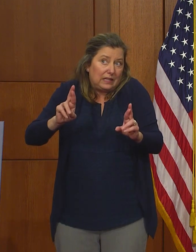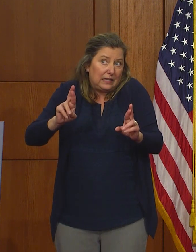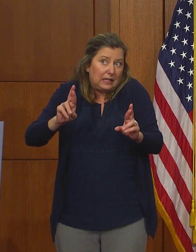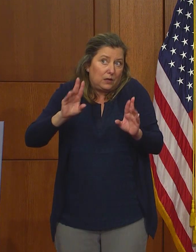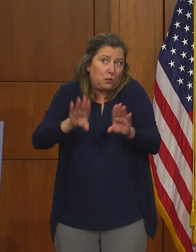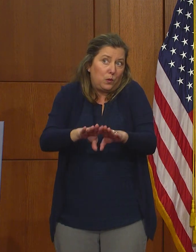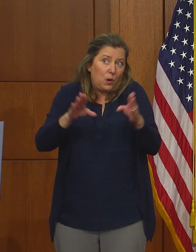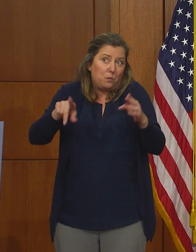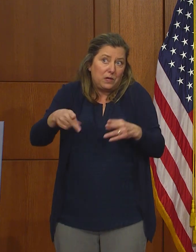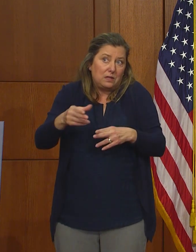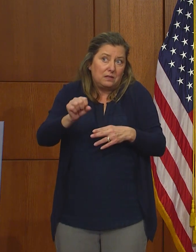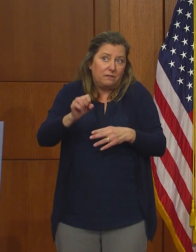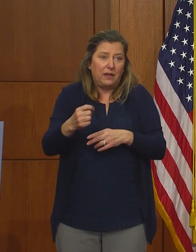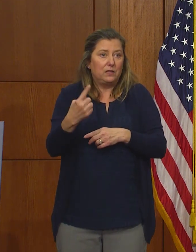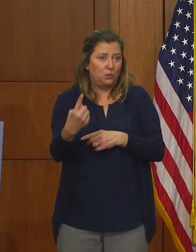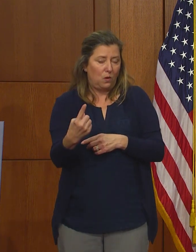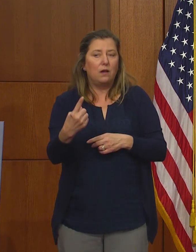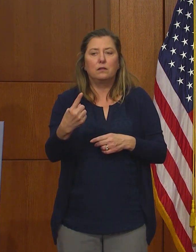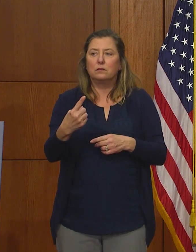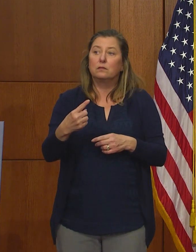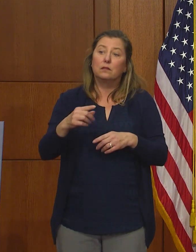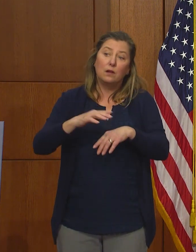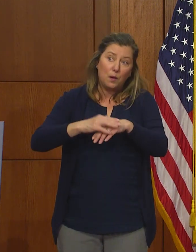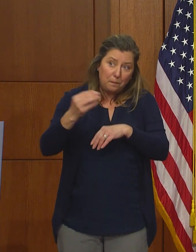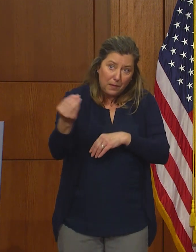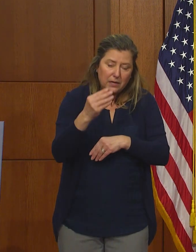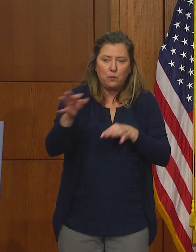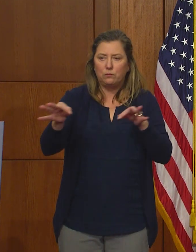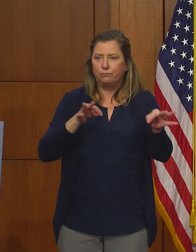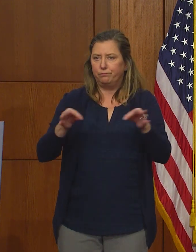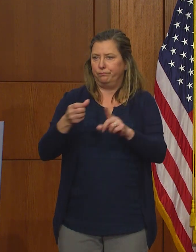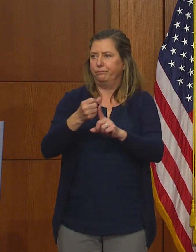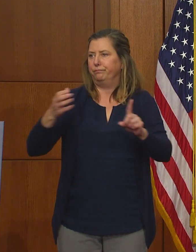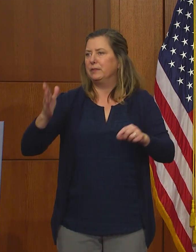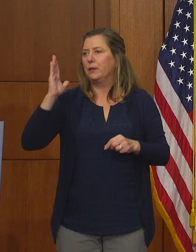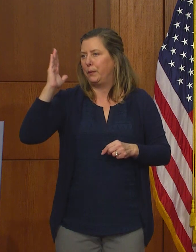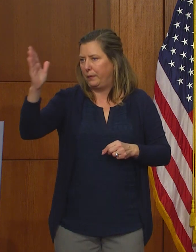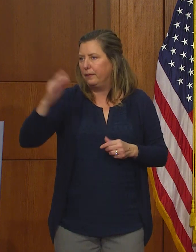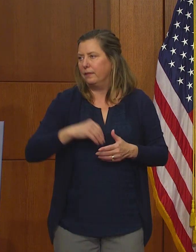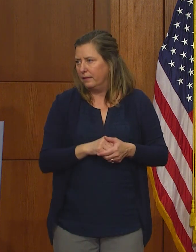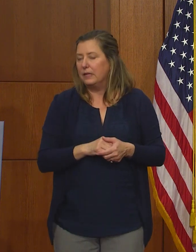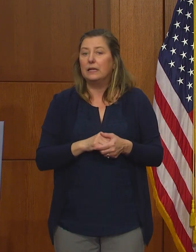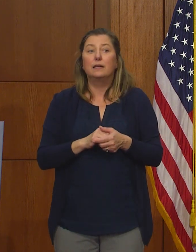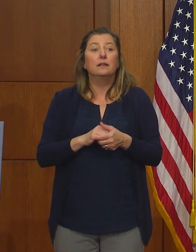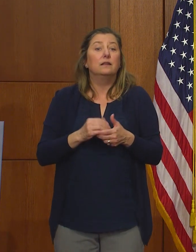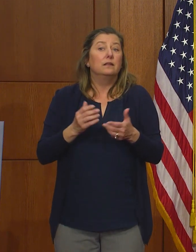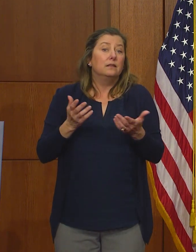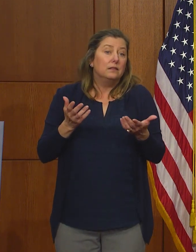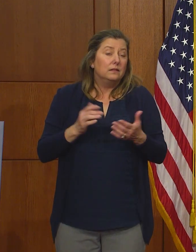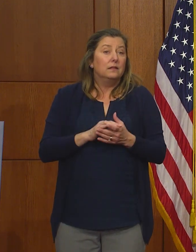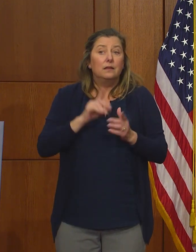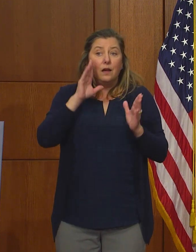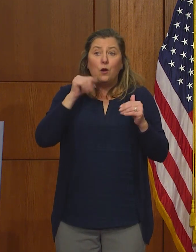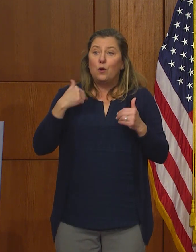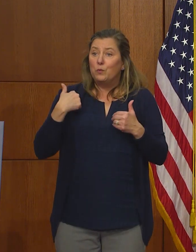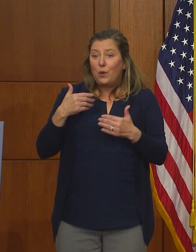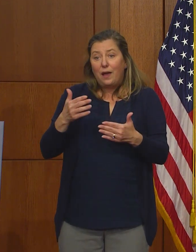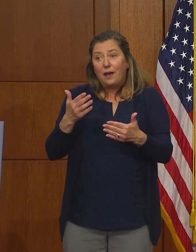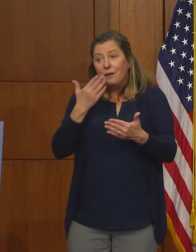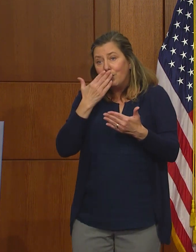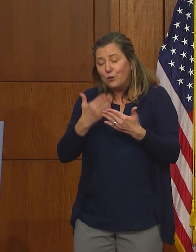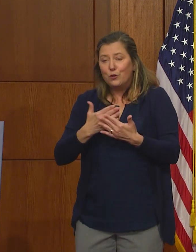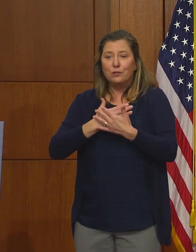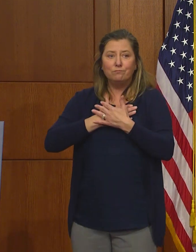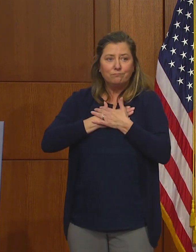enter phase 1, and I will give you those guidelines on Monday. So again, I hope you all have a peaceful